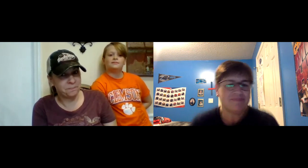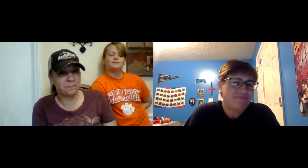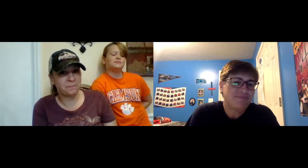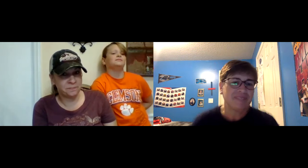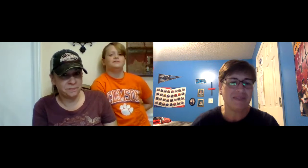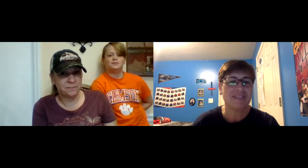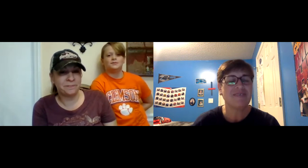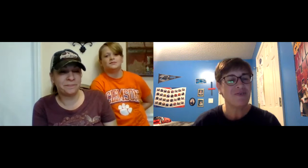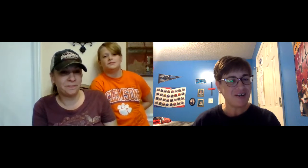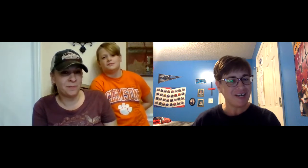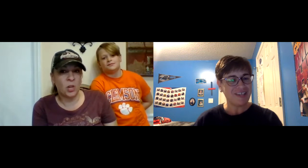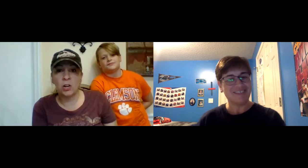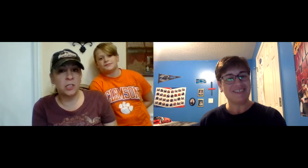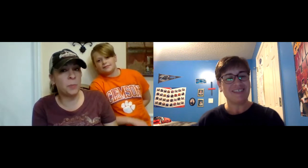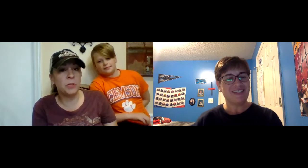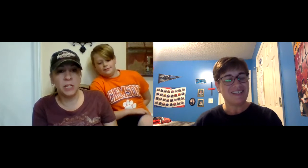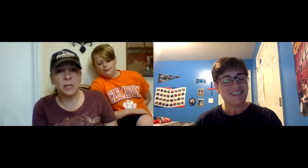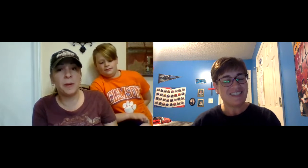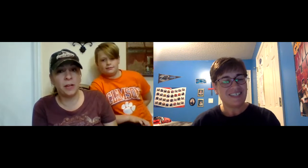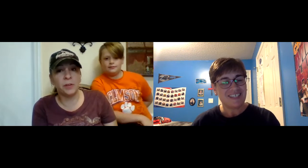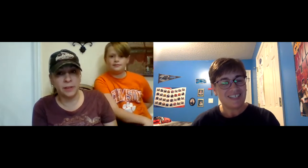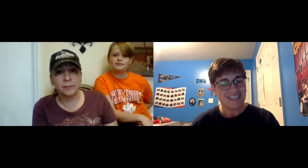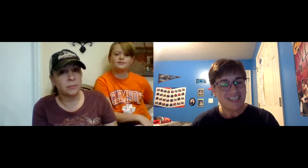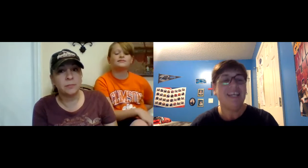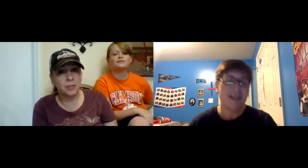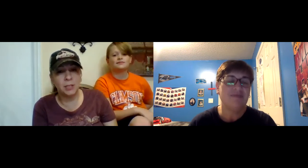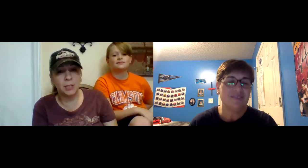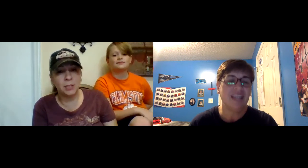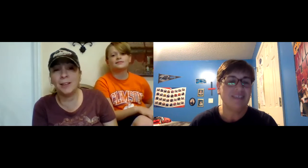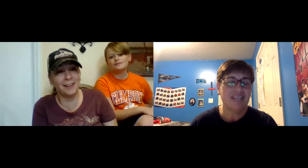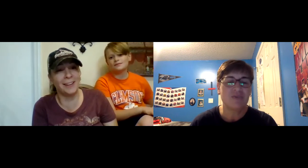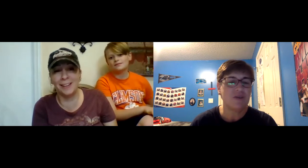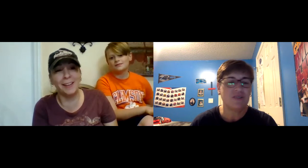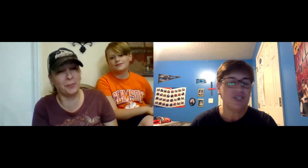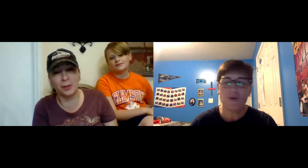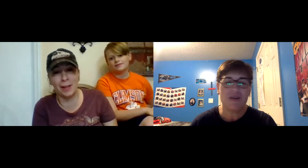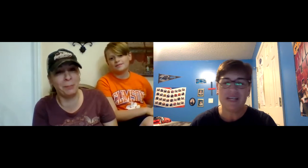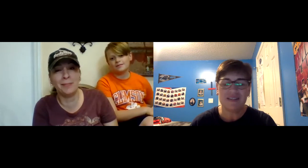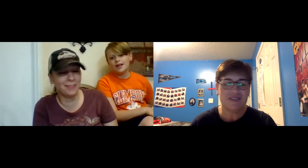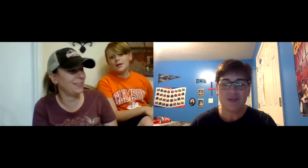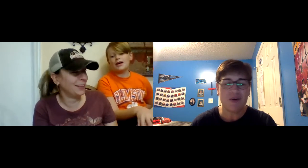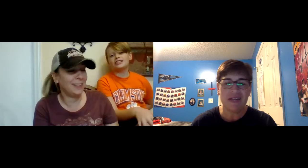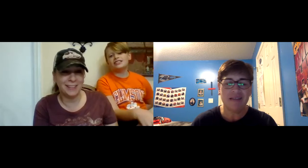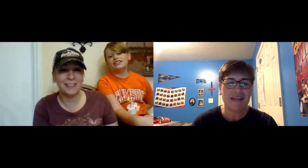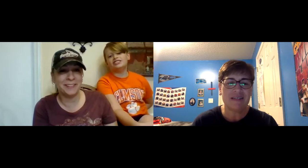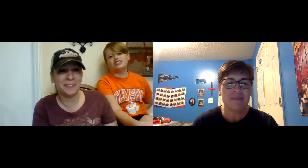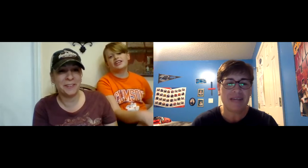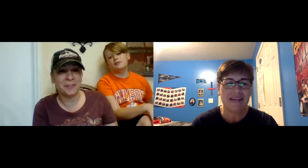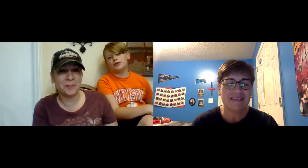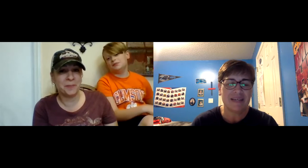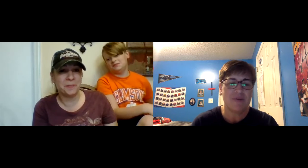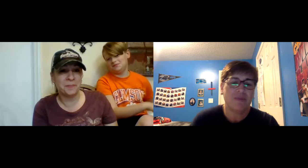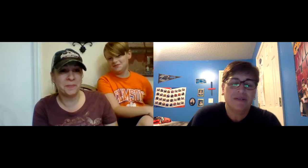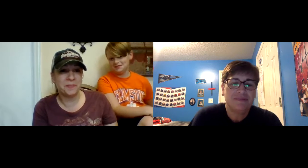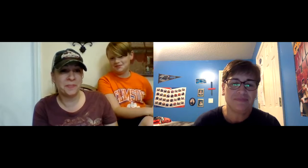why. Anyways, well, very good. Ours, I must eat about everything. Yeah, yeah, that's Rosie. If She you won't, let me. she won't eat lettuce and